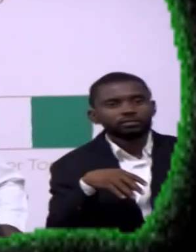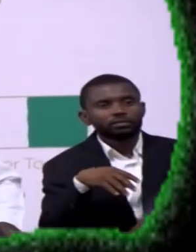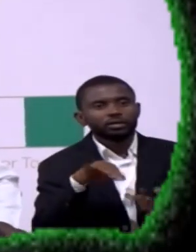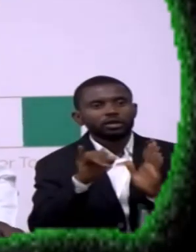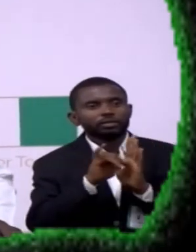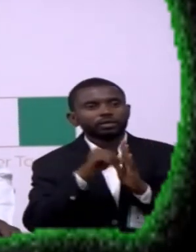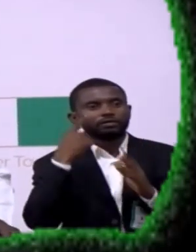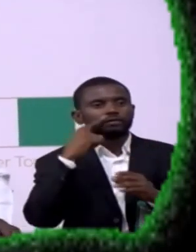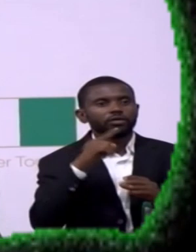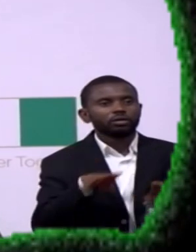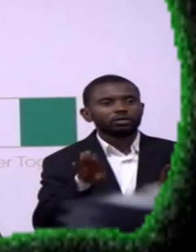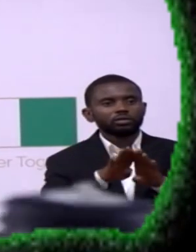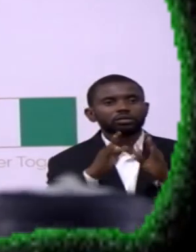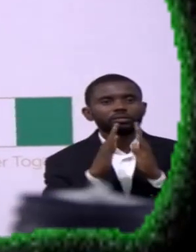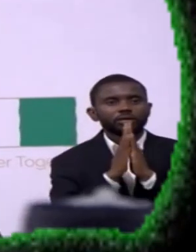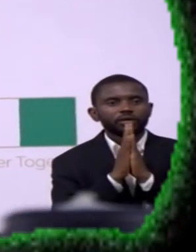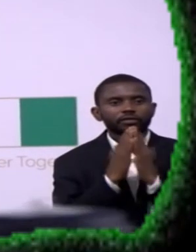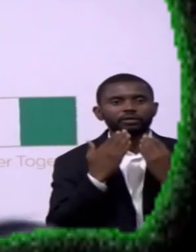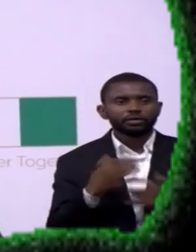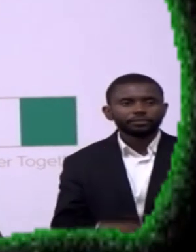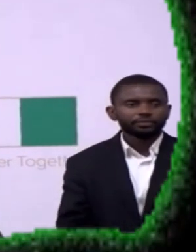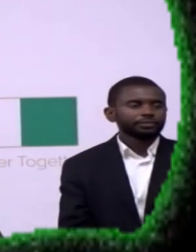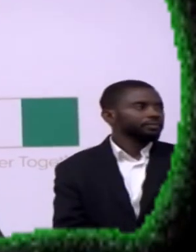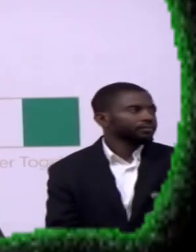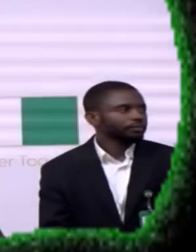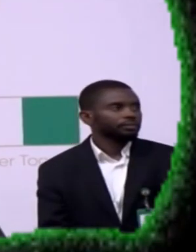closing prayer. Please, Sheikh Muhammad for the closing prayer, sir.